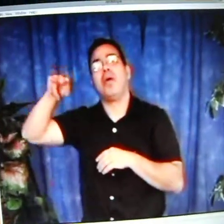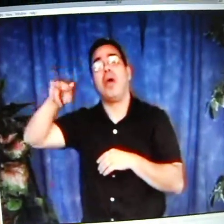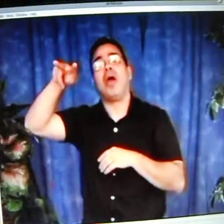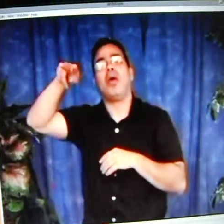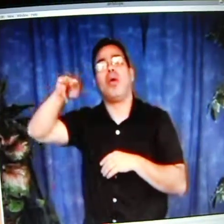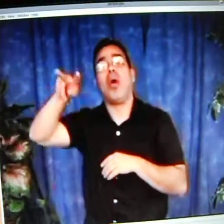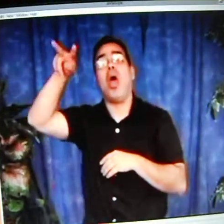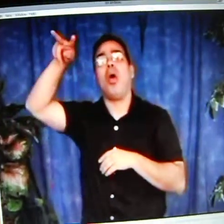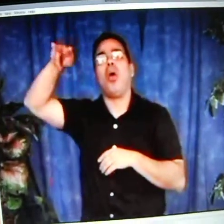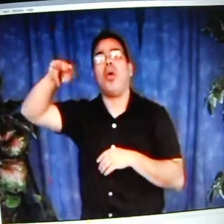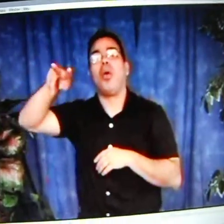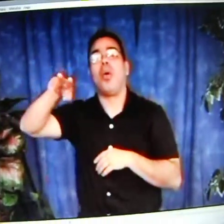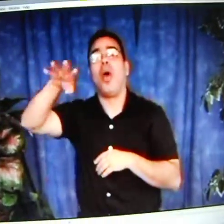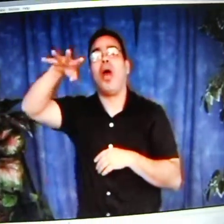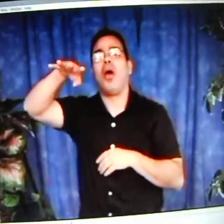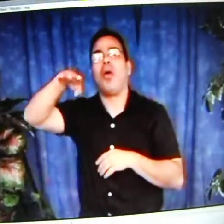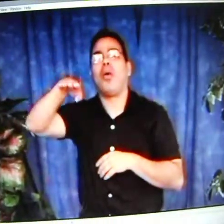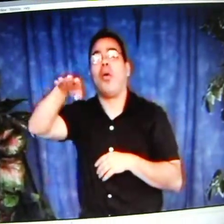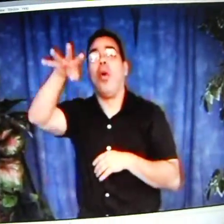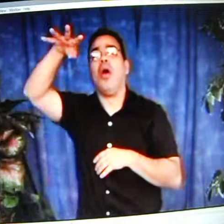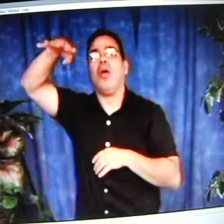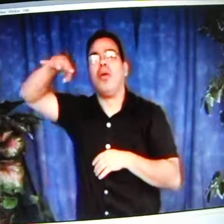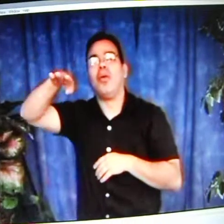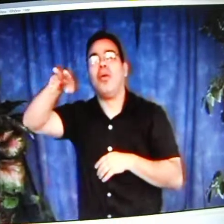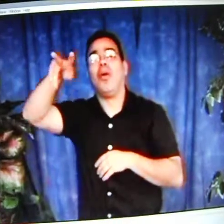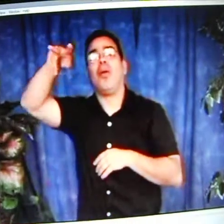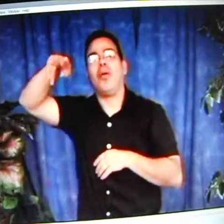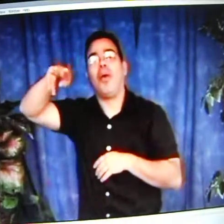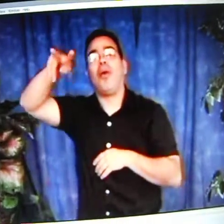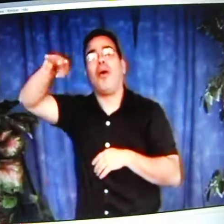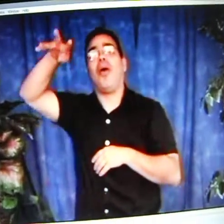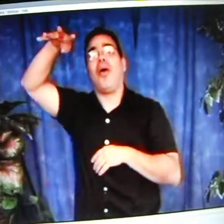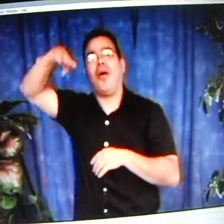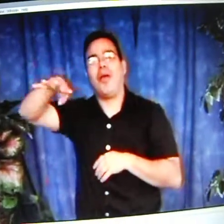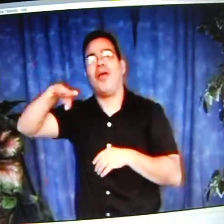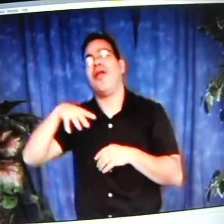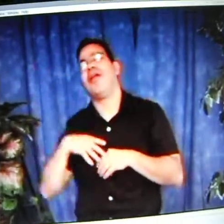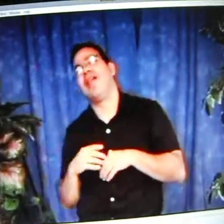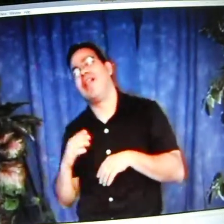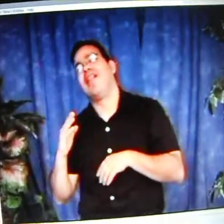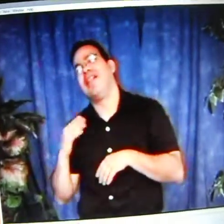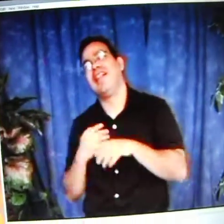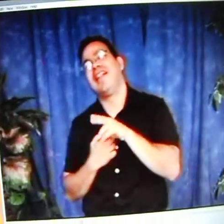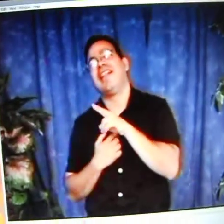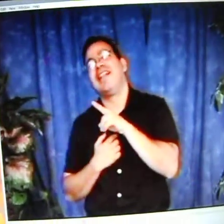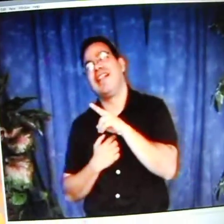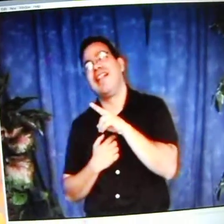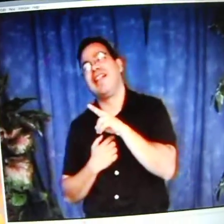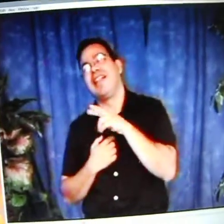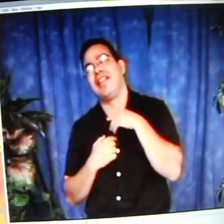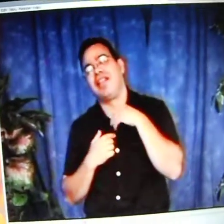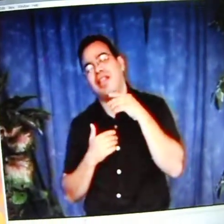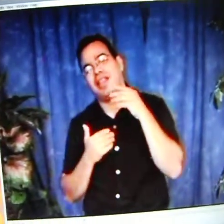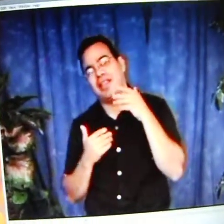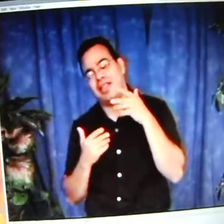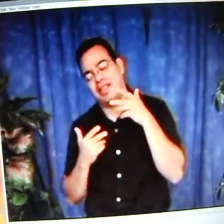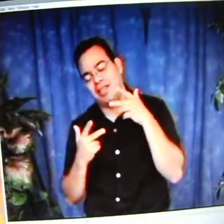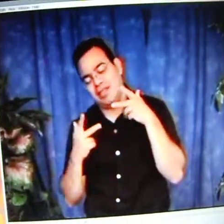side of the roads, and the lanes changed from 4 lanes to 2 lanes, and then back to 4 again. And I'm just kind of relaxing against the side of